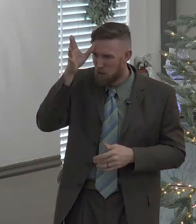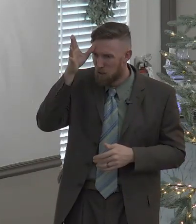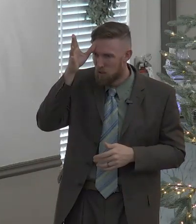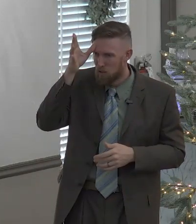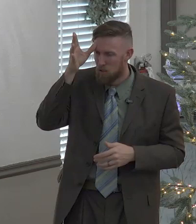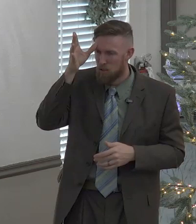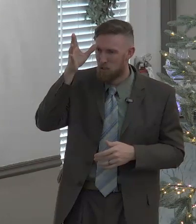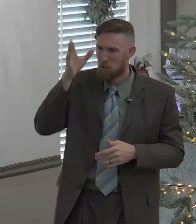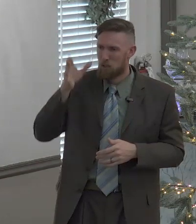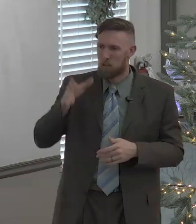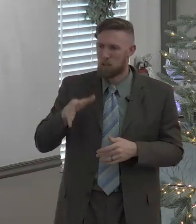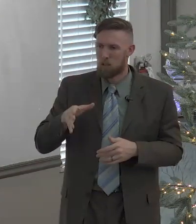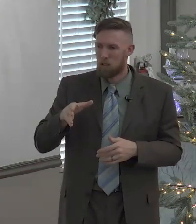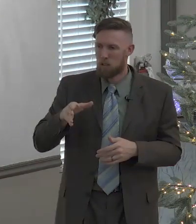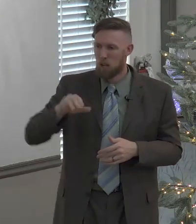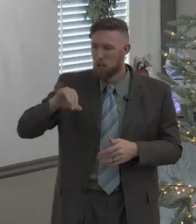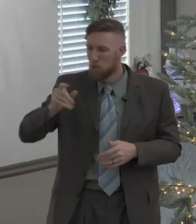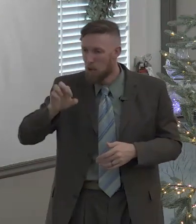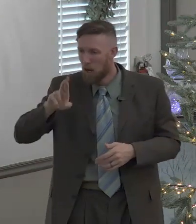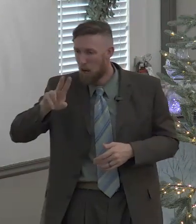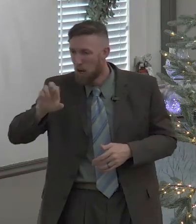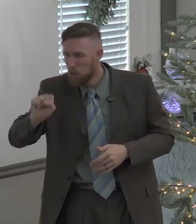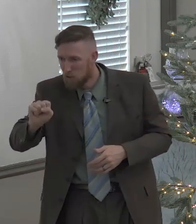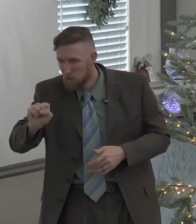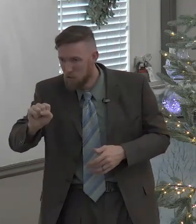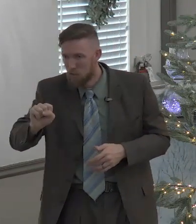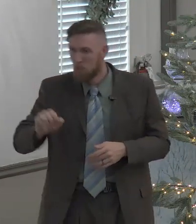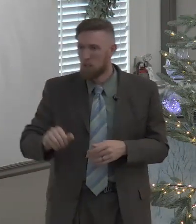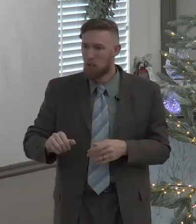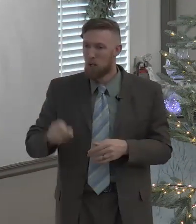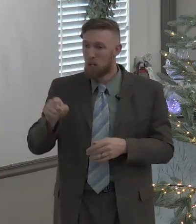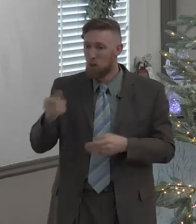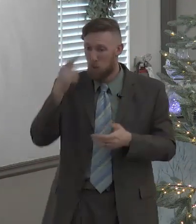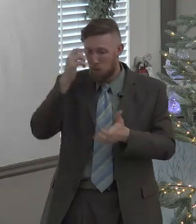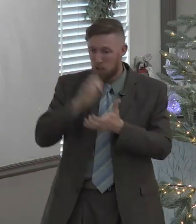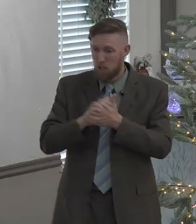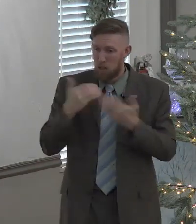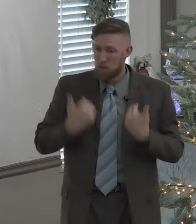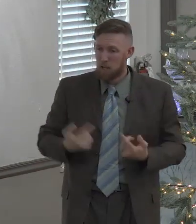saying, Jairus, don't believe what you hear.